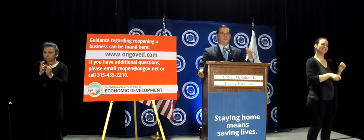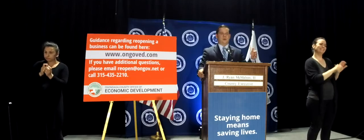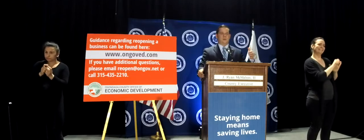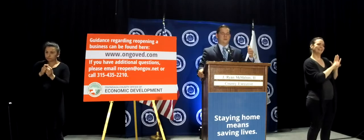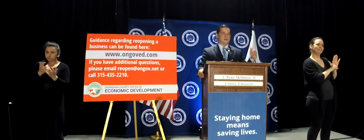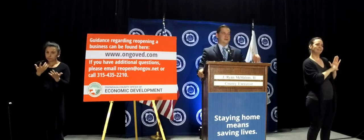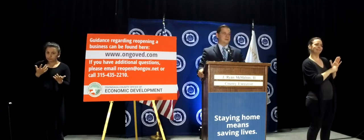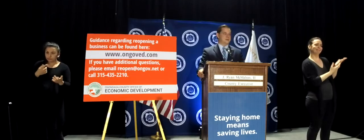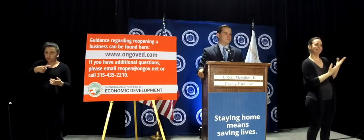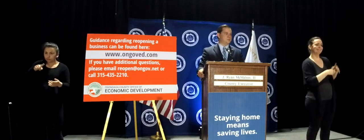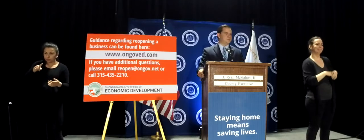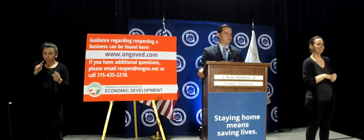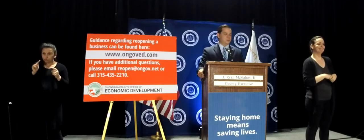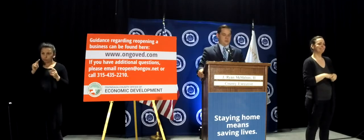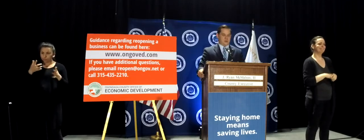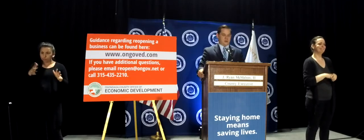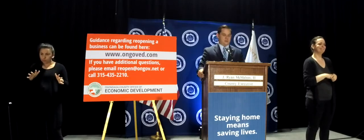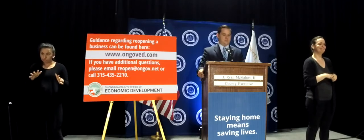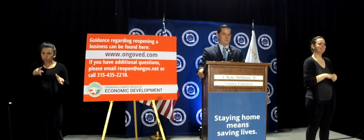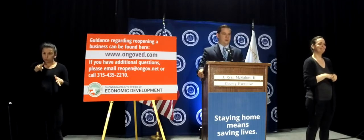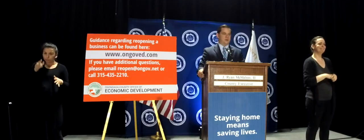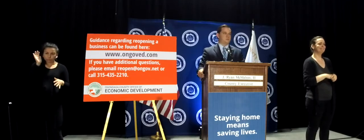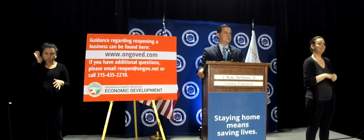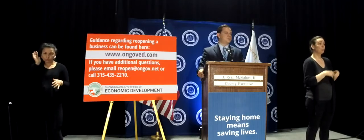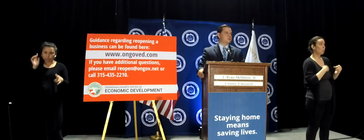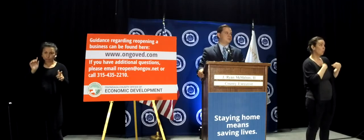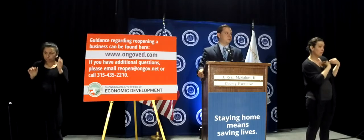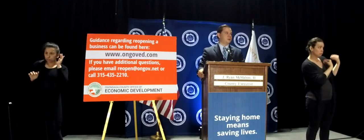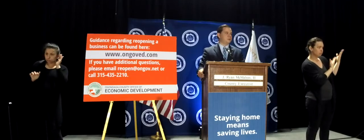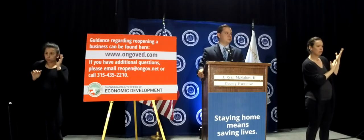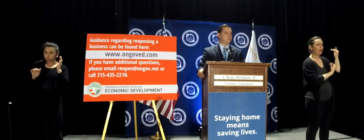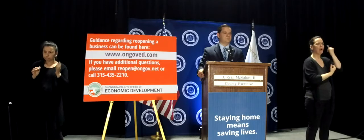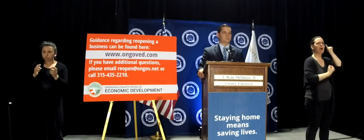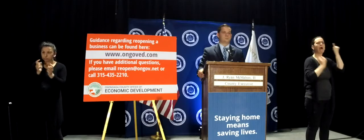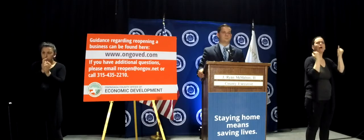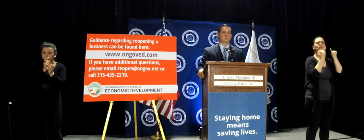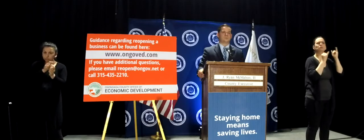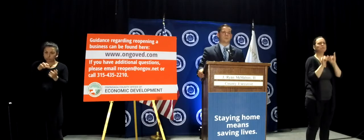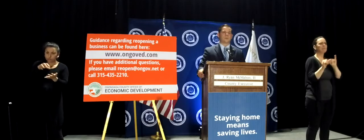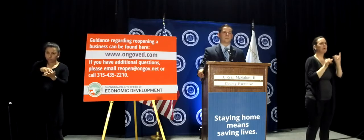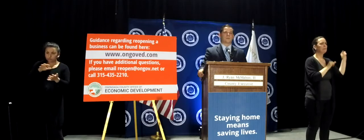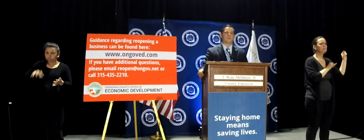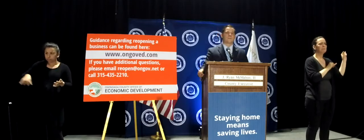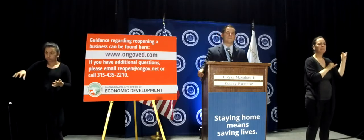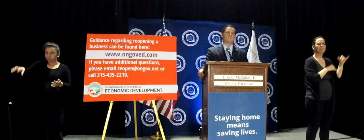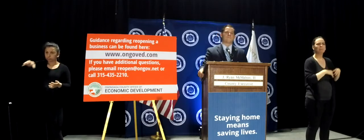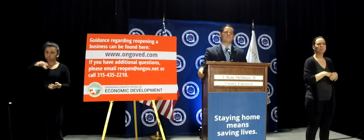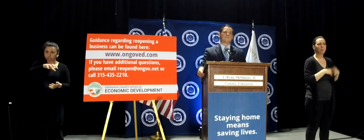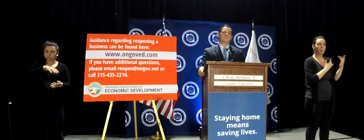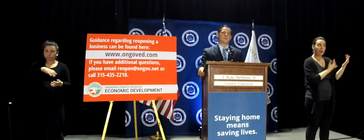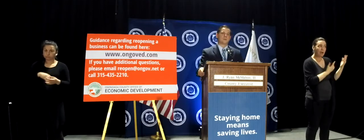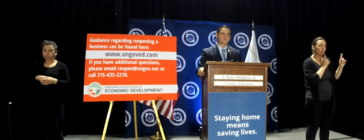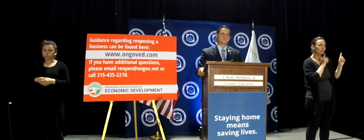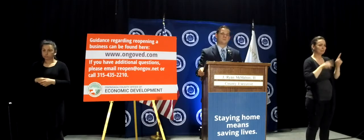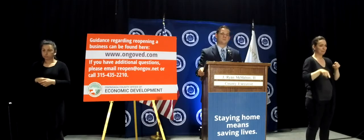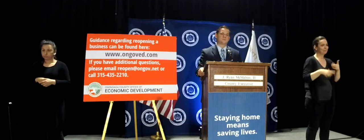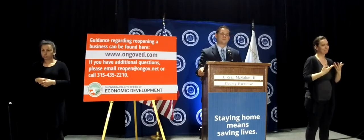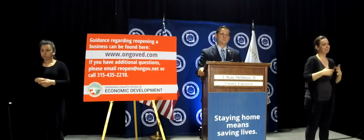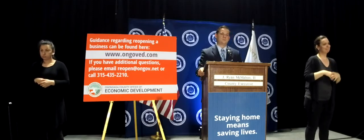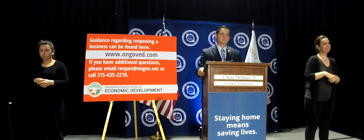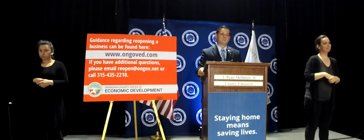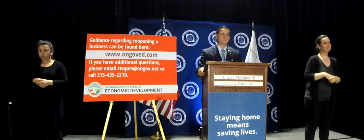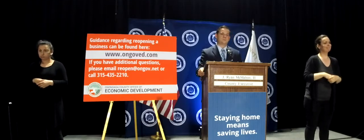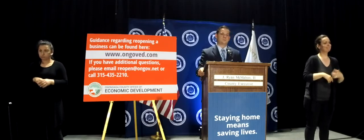they run those ideas up to various decision makers. The number and email address next year, that's for